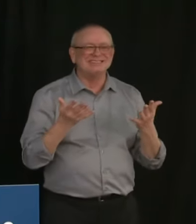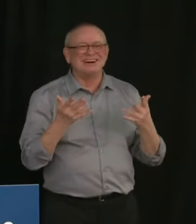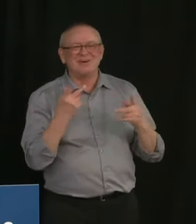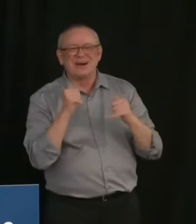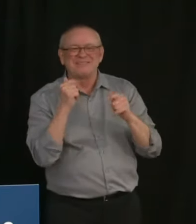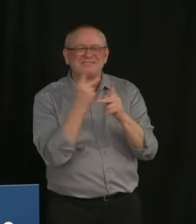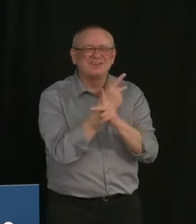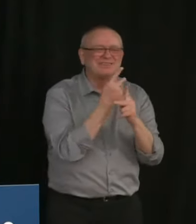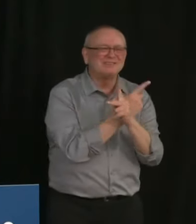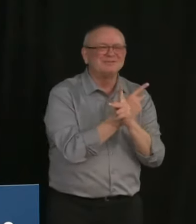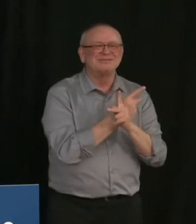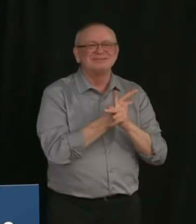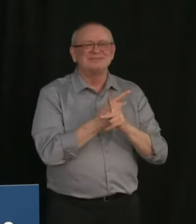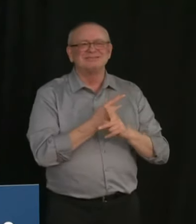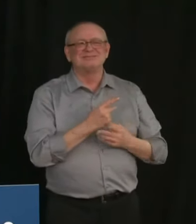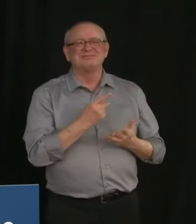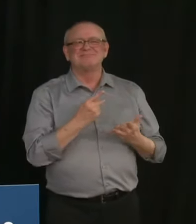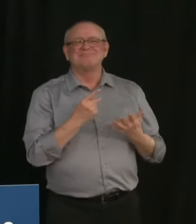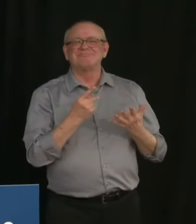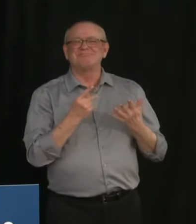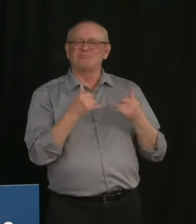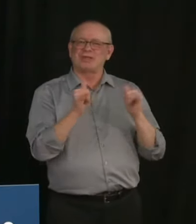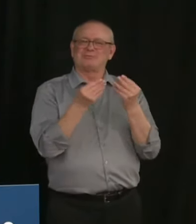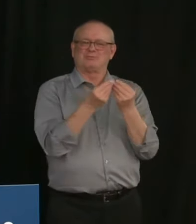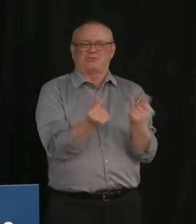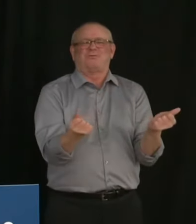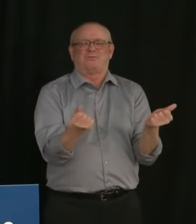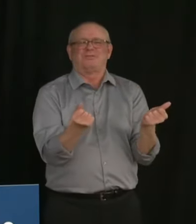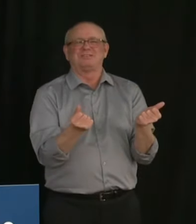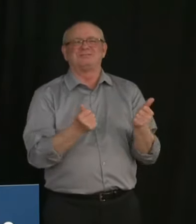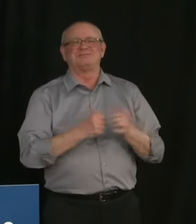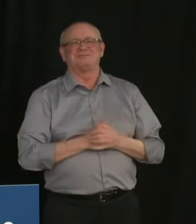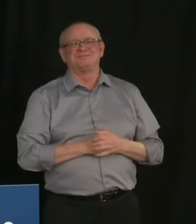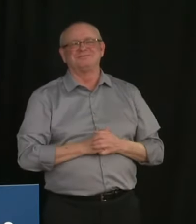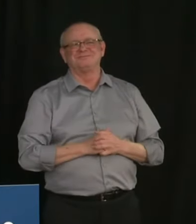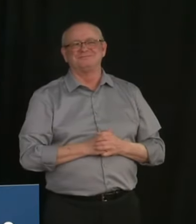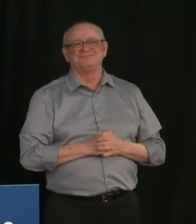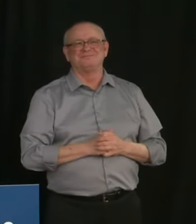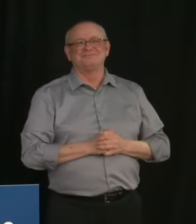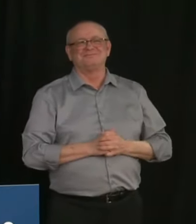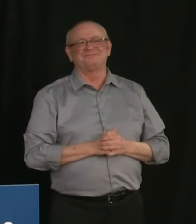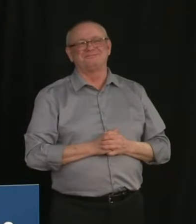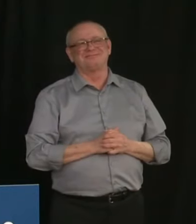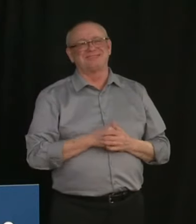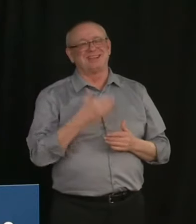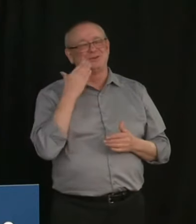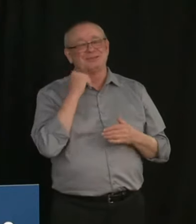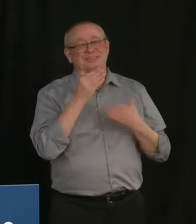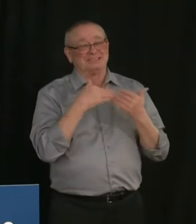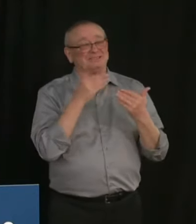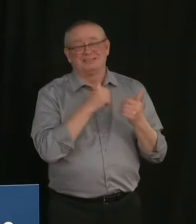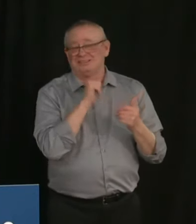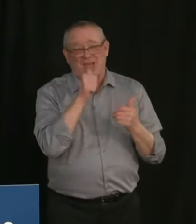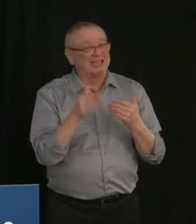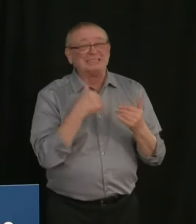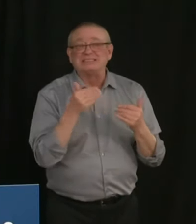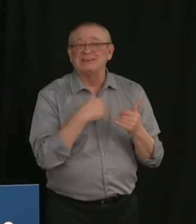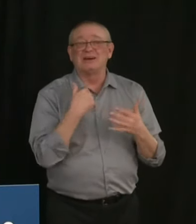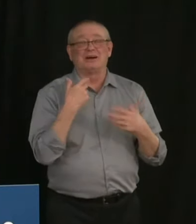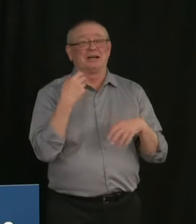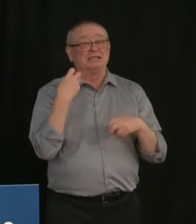put in place to fix that. But ultimately, again, it is a challenge when we're trying to move very quickly and trying